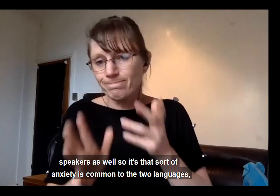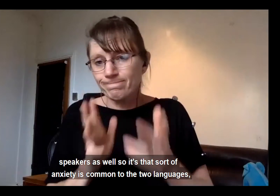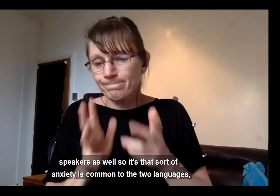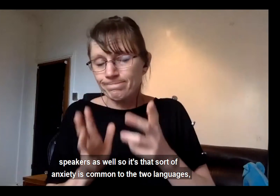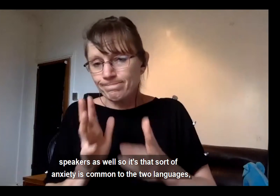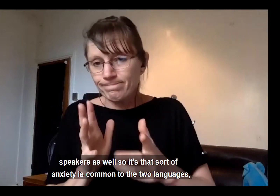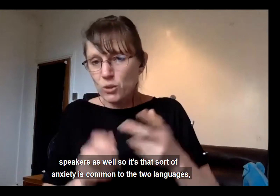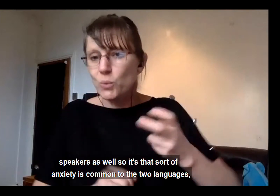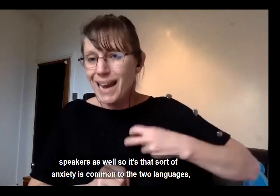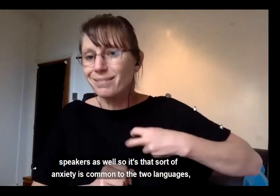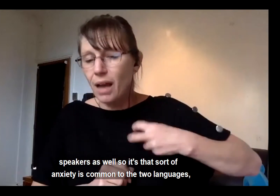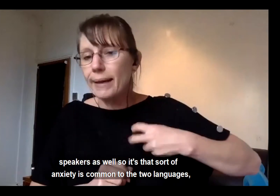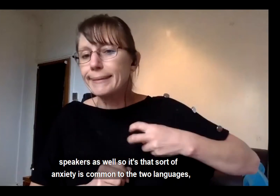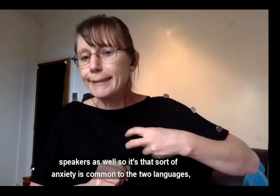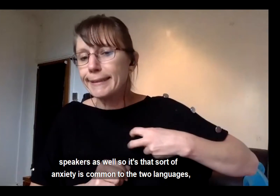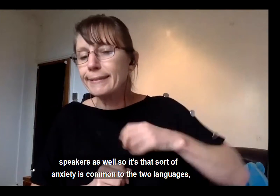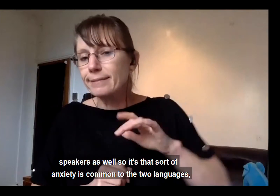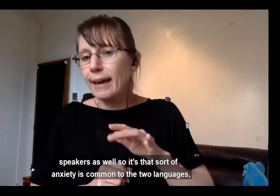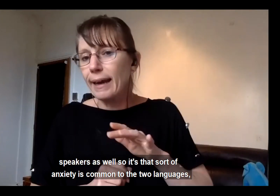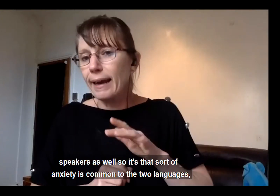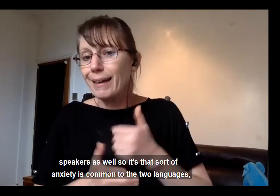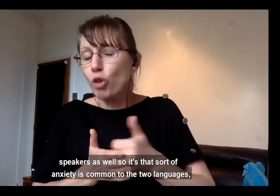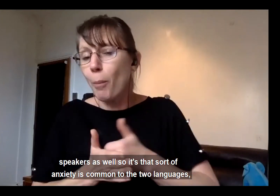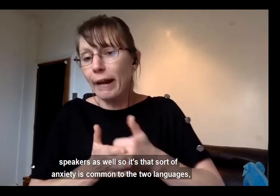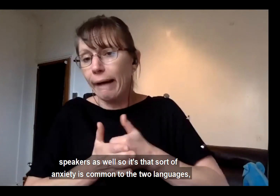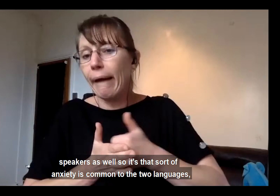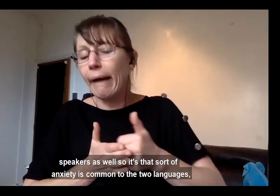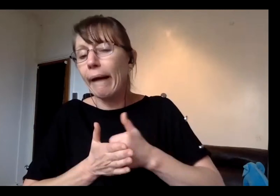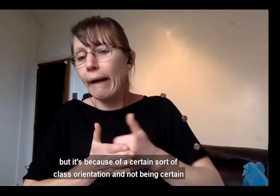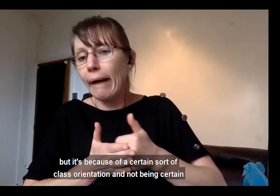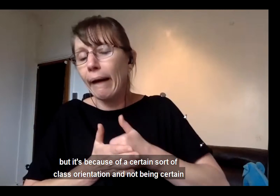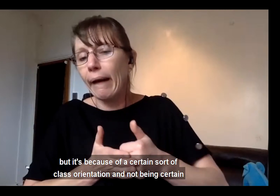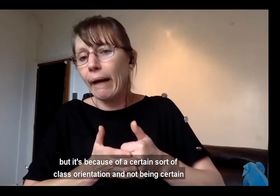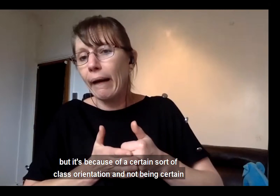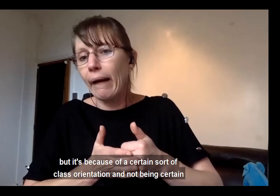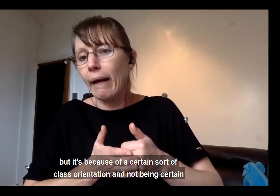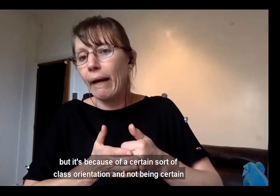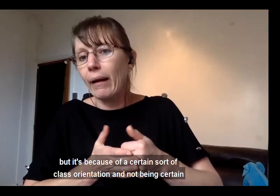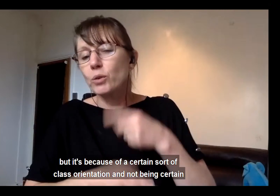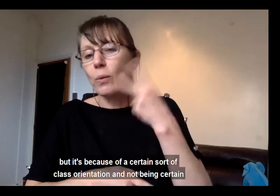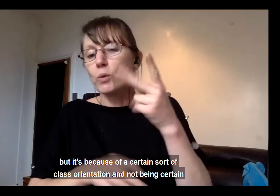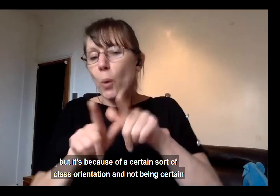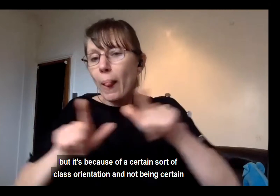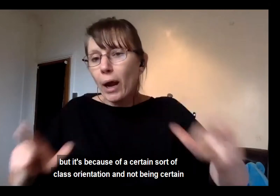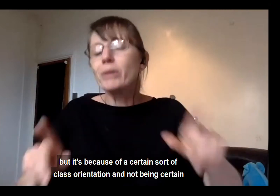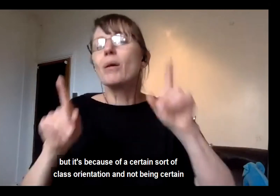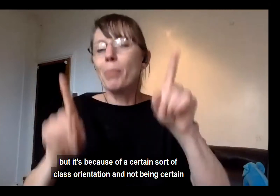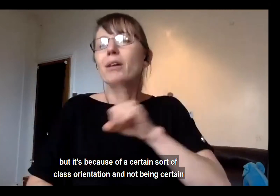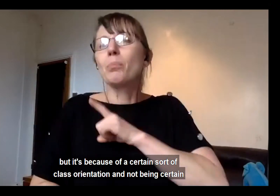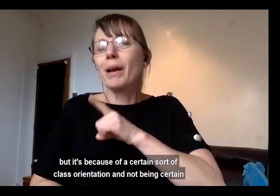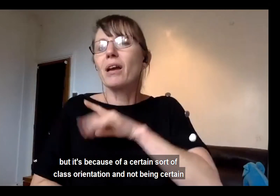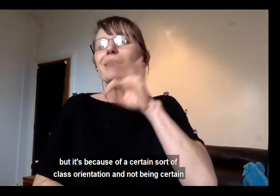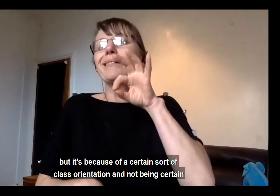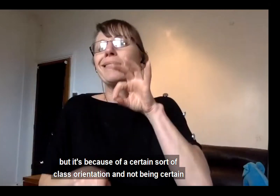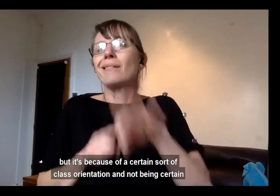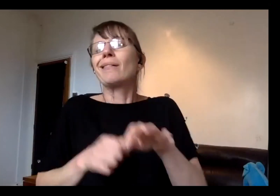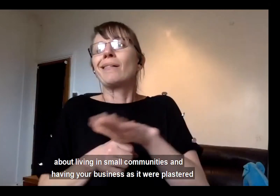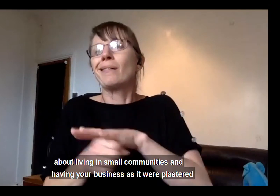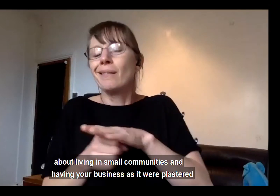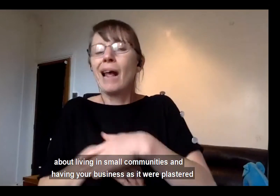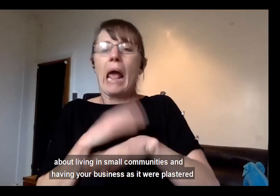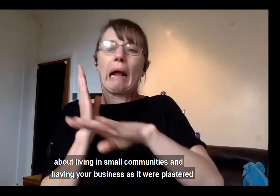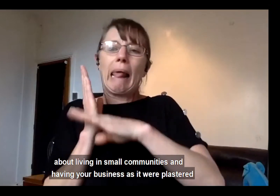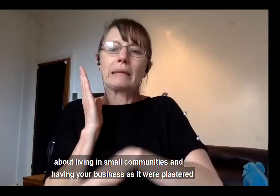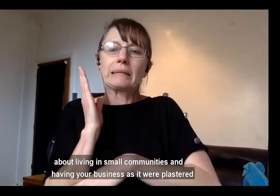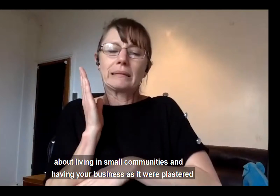of anxiety is common to the two languages, but it's because of a certain sort of class orientation and not